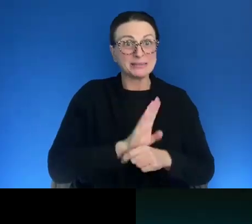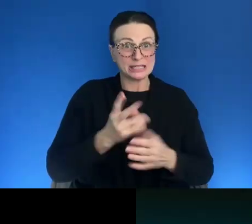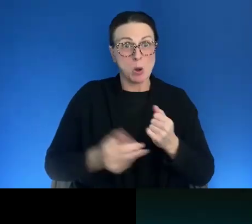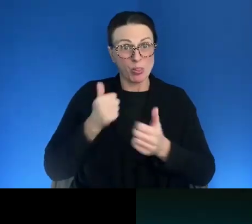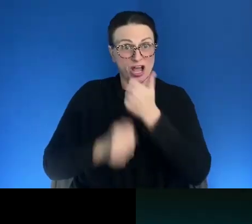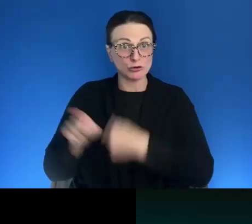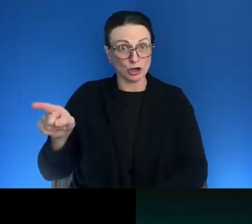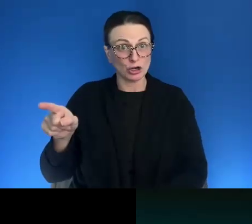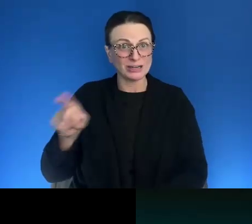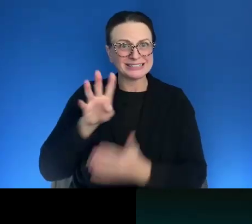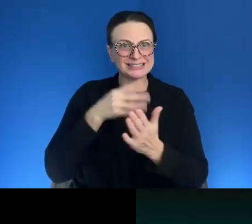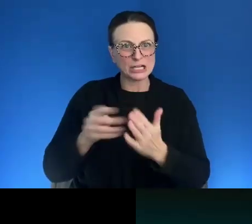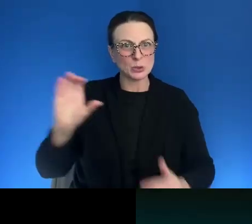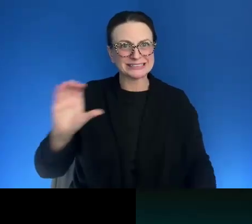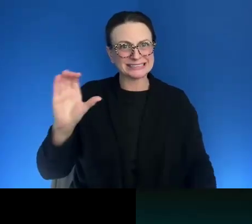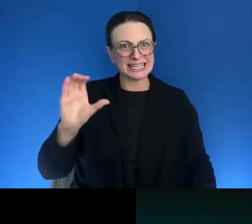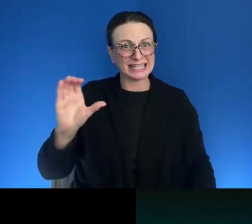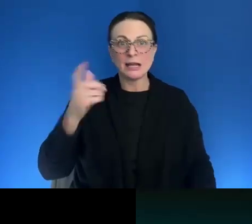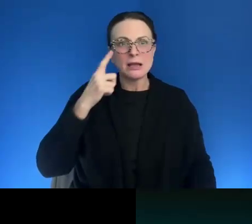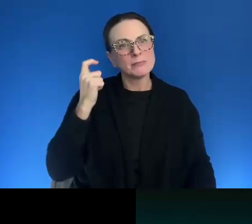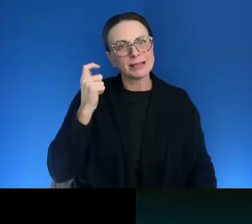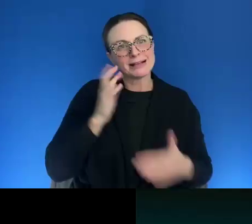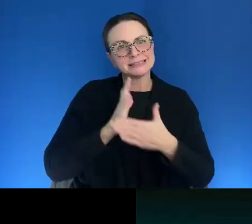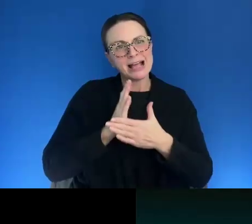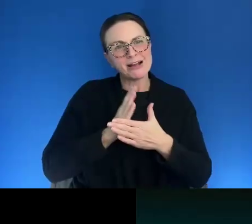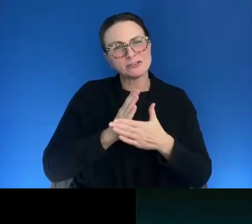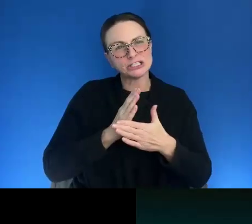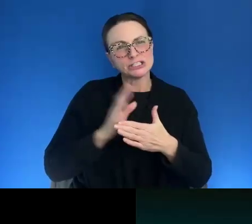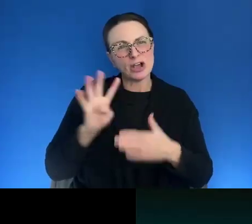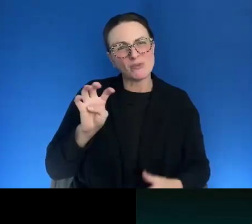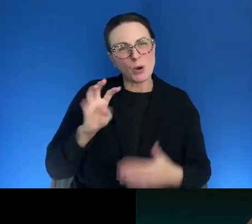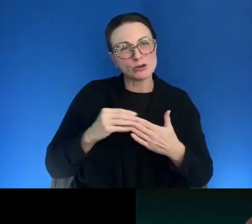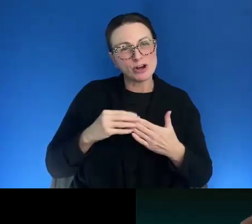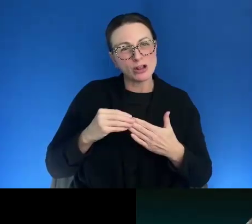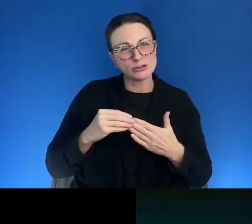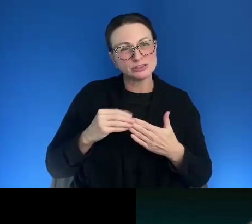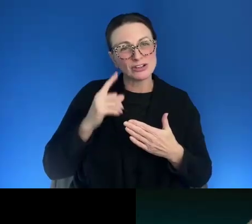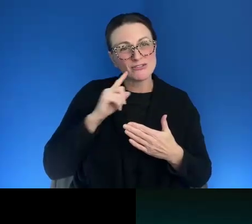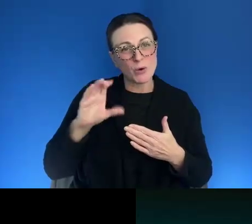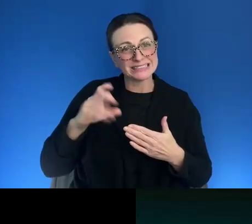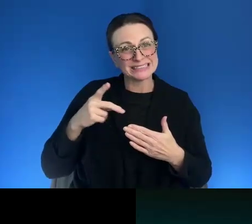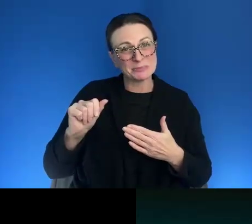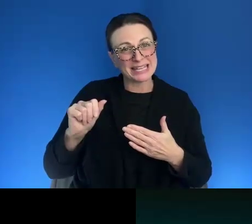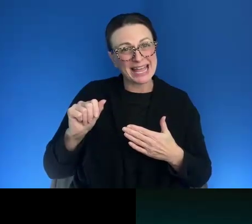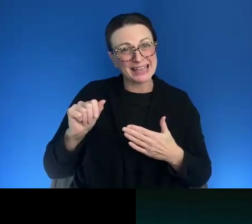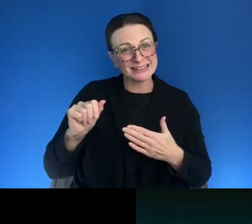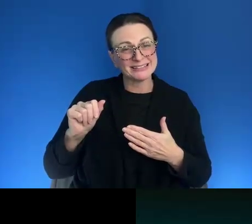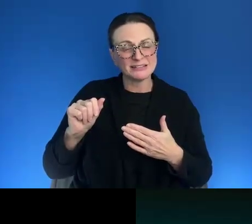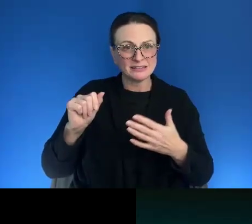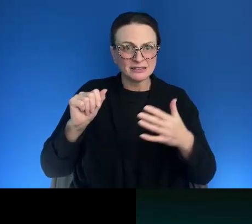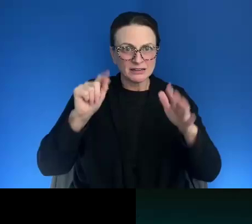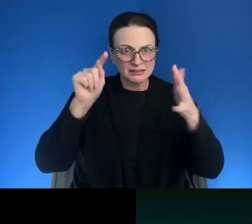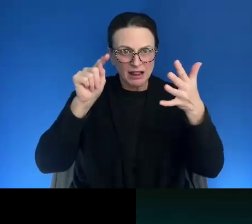a Schedule C. It costs about an average of, I'd say, $400 for a CPA to find all